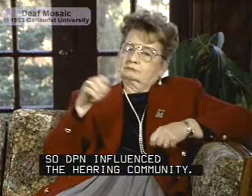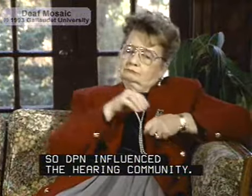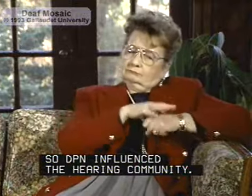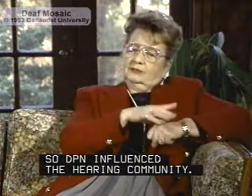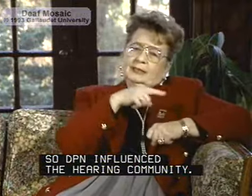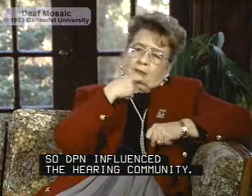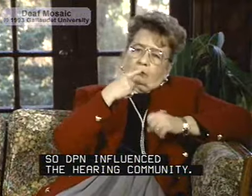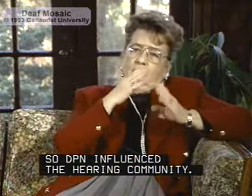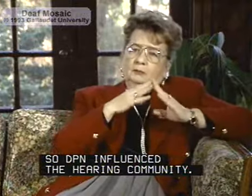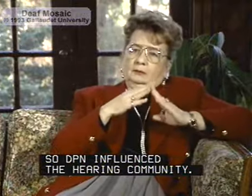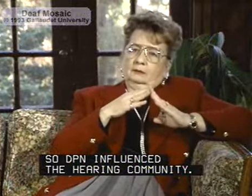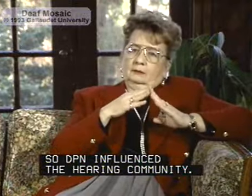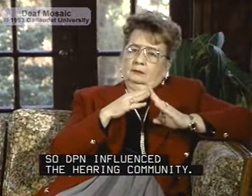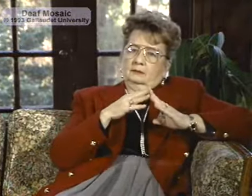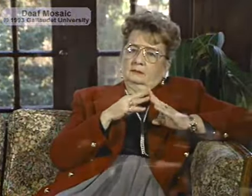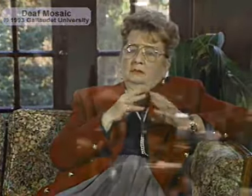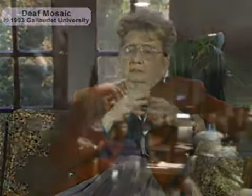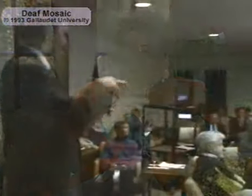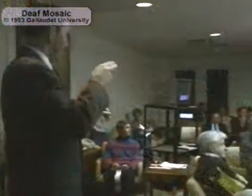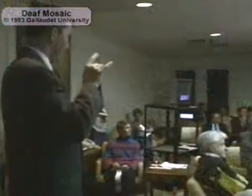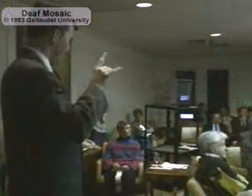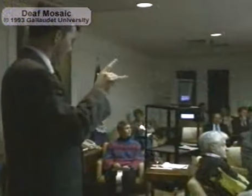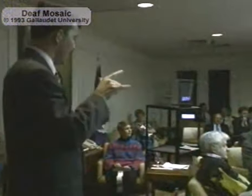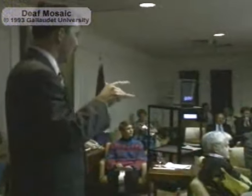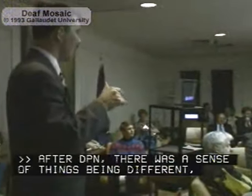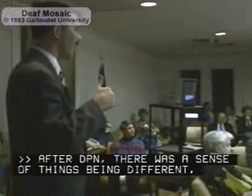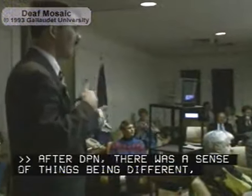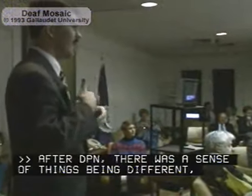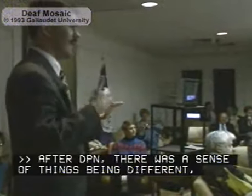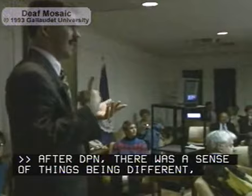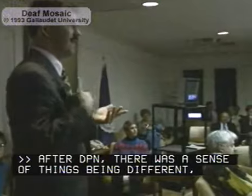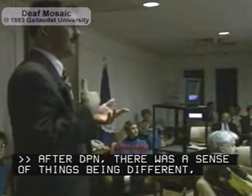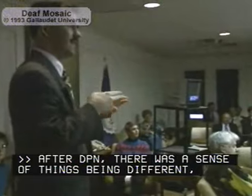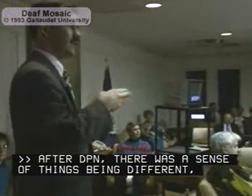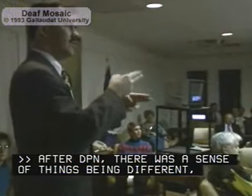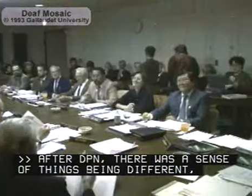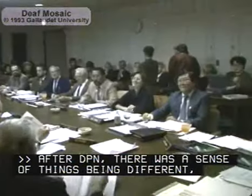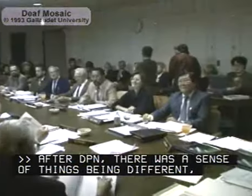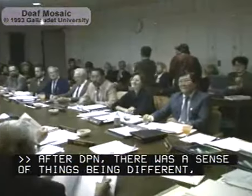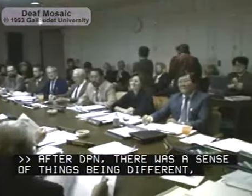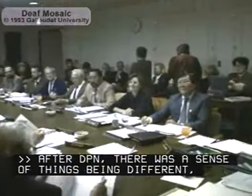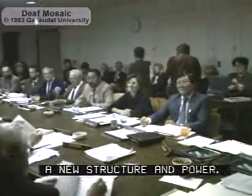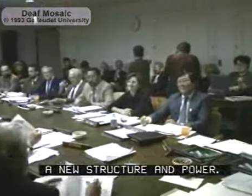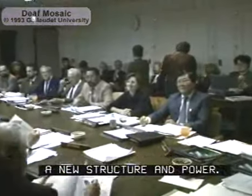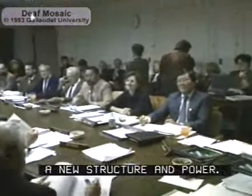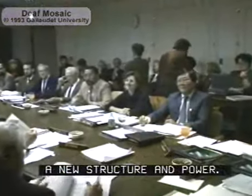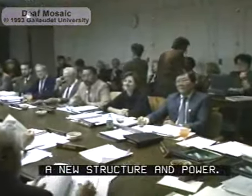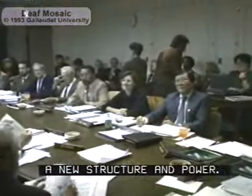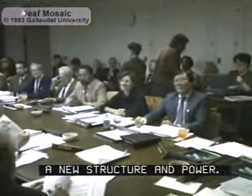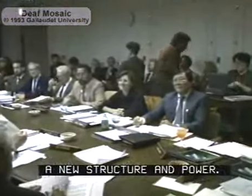influenced the hearing community. After DPN, there was a sense of things being different, a new structure and